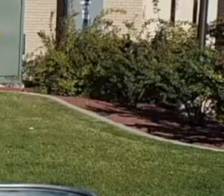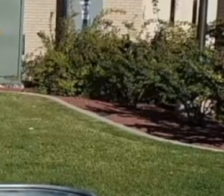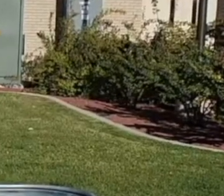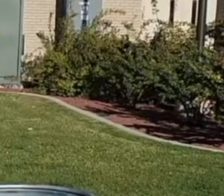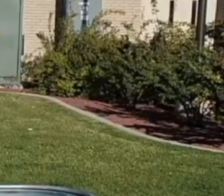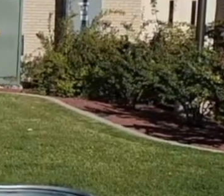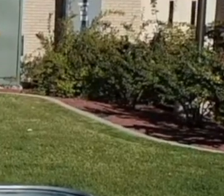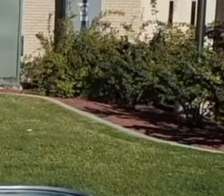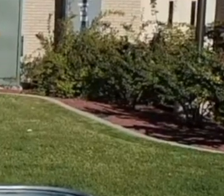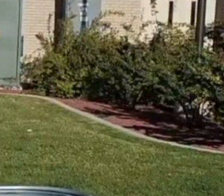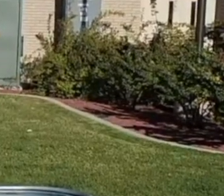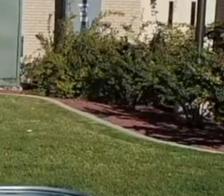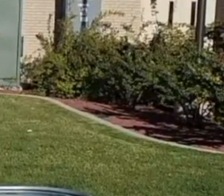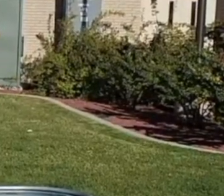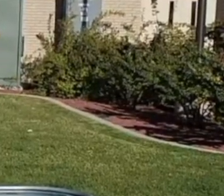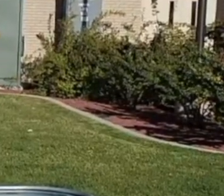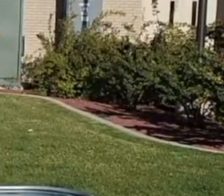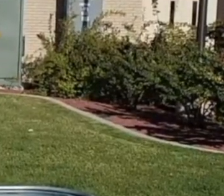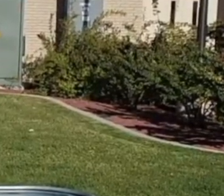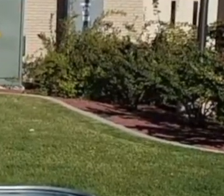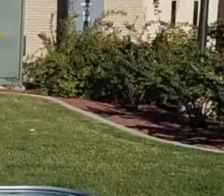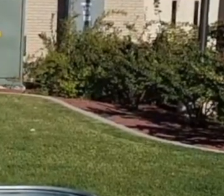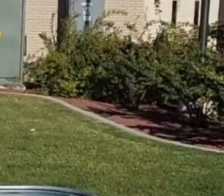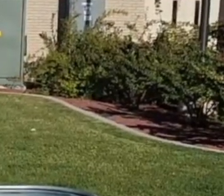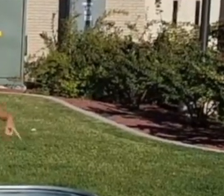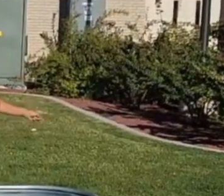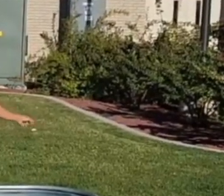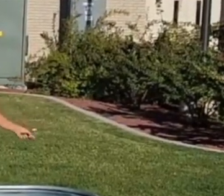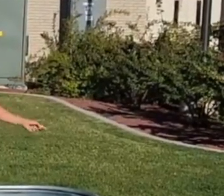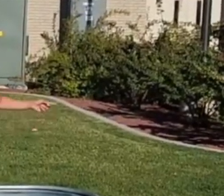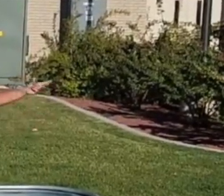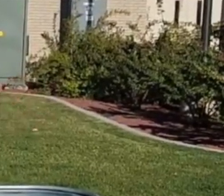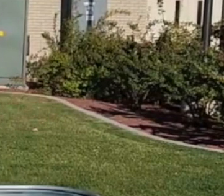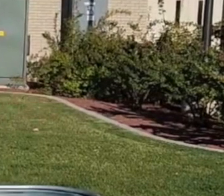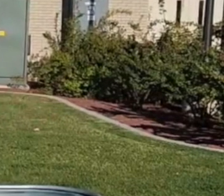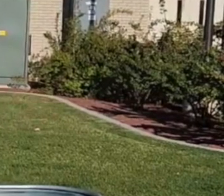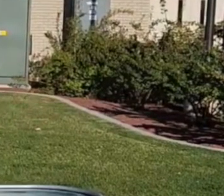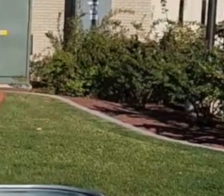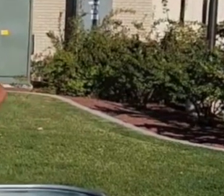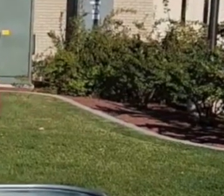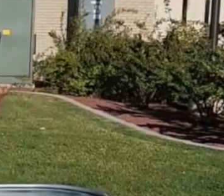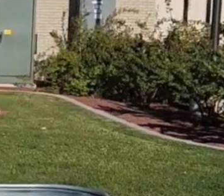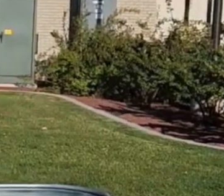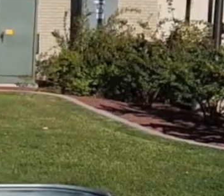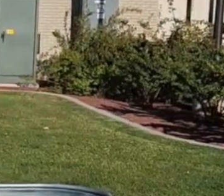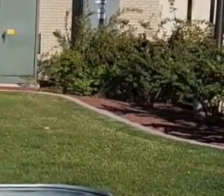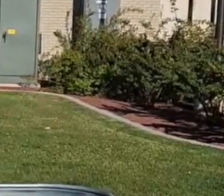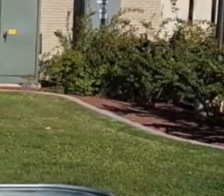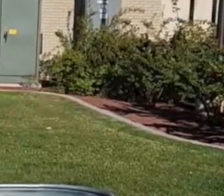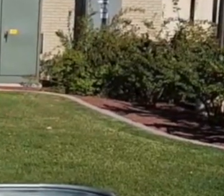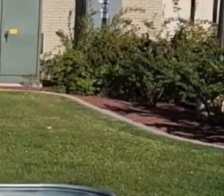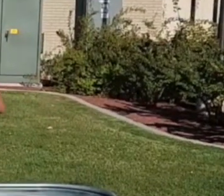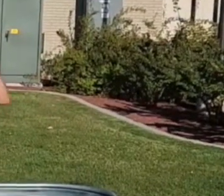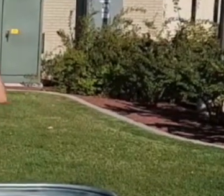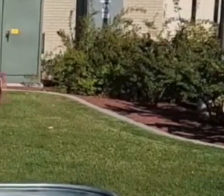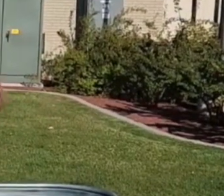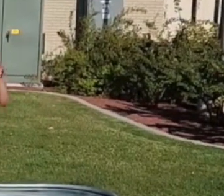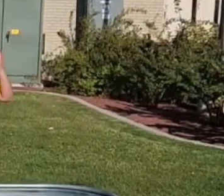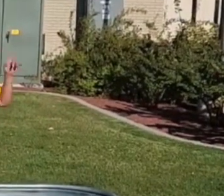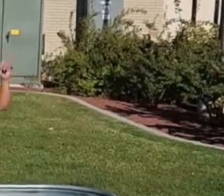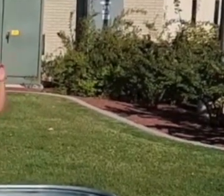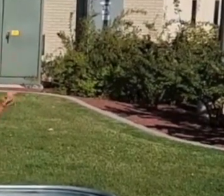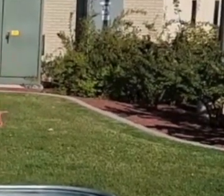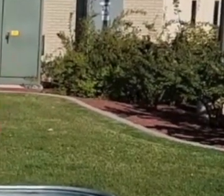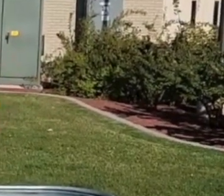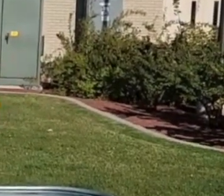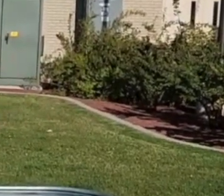Ox. So, come grab an apron, come grab a sign, come grab a smile, and if you want